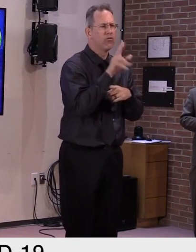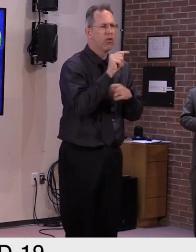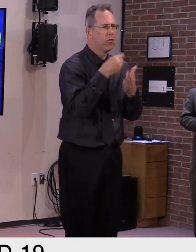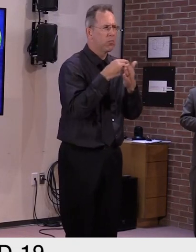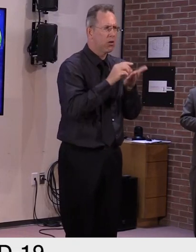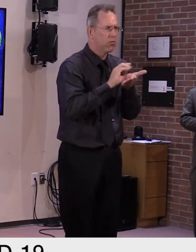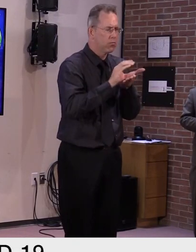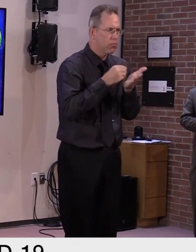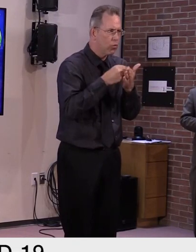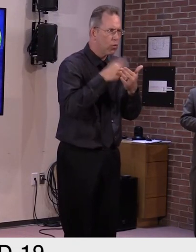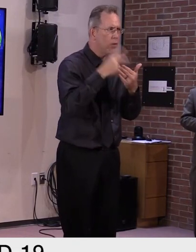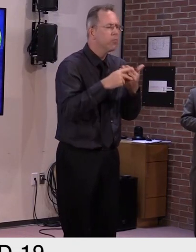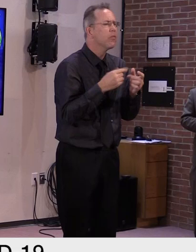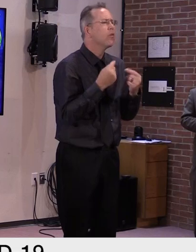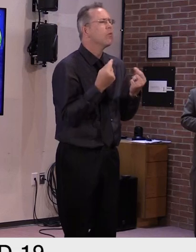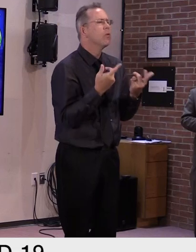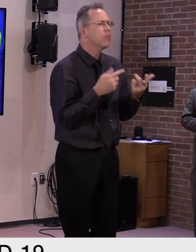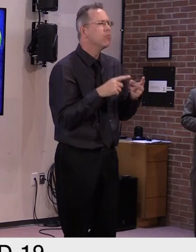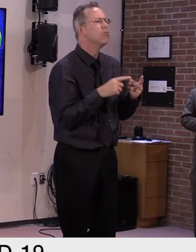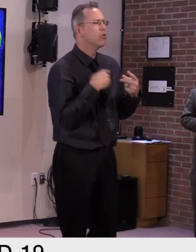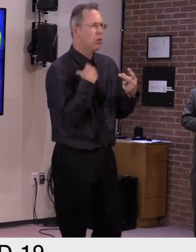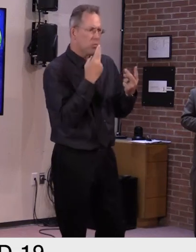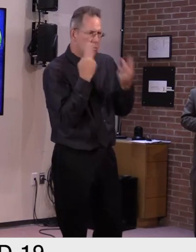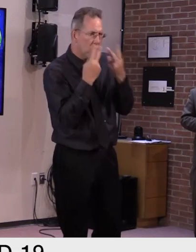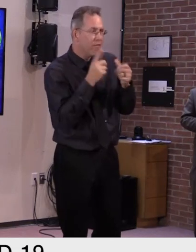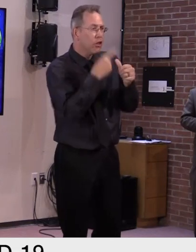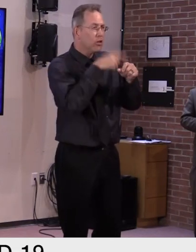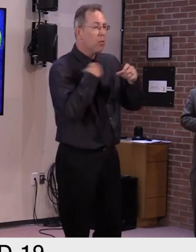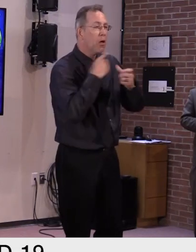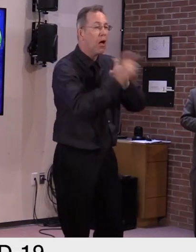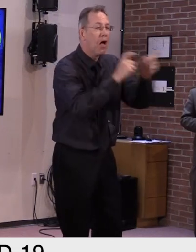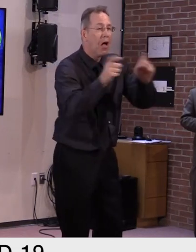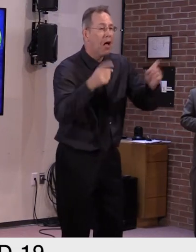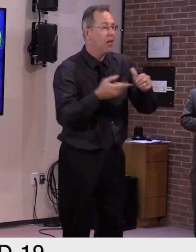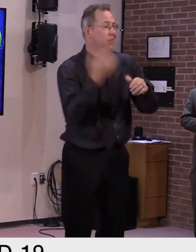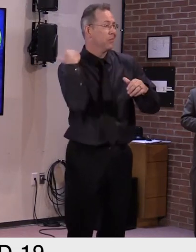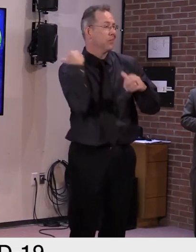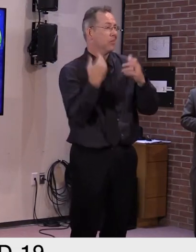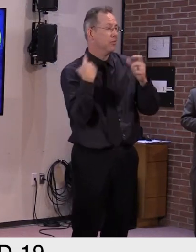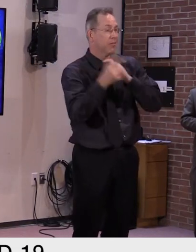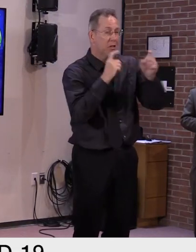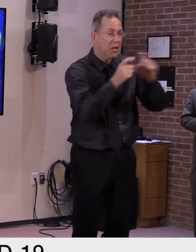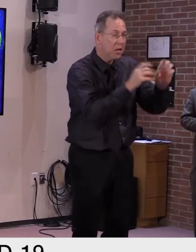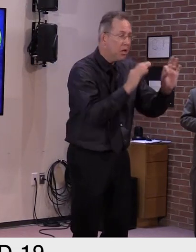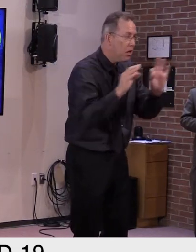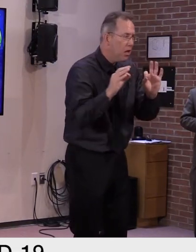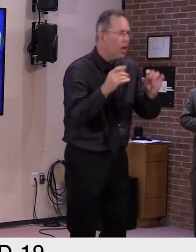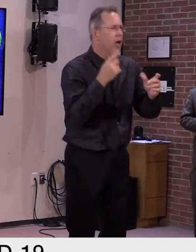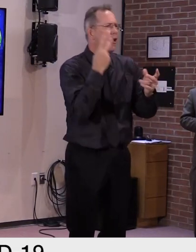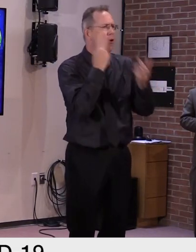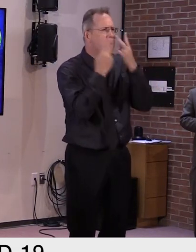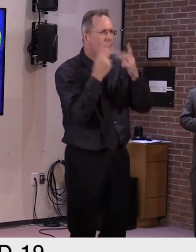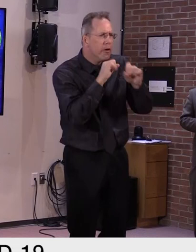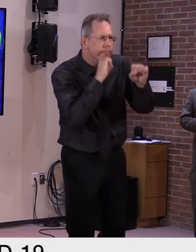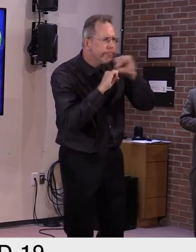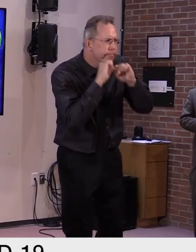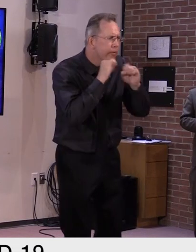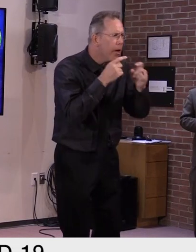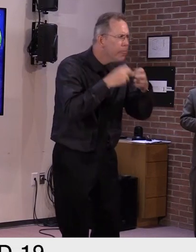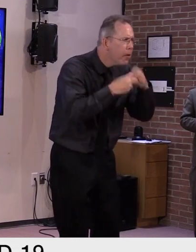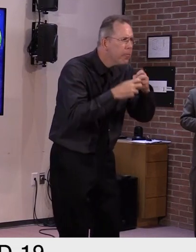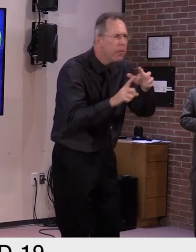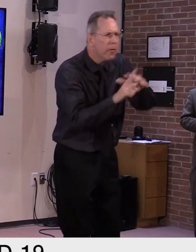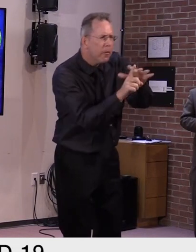worked to develop a program that would address the financial needs of those sectors that are still suffering greatly and make it